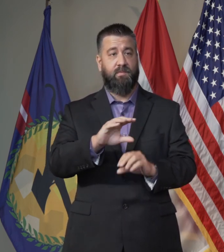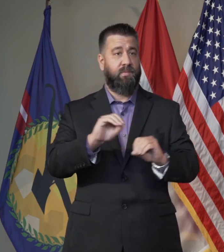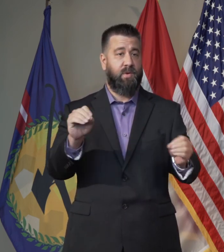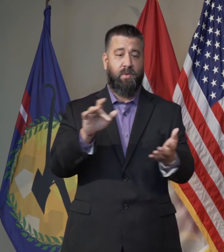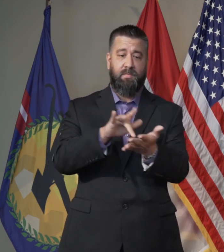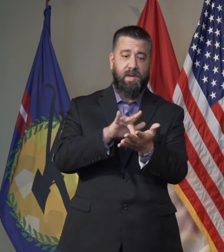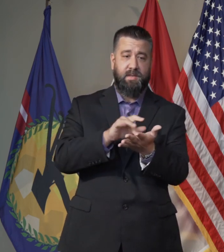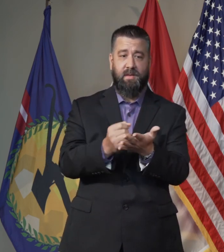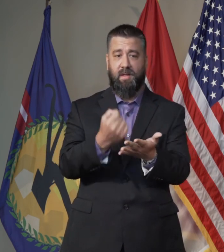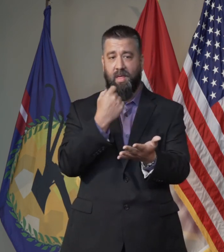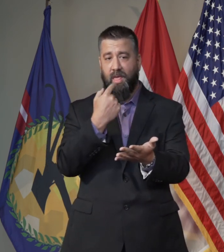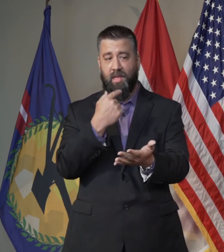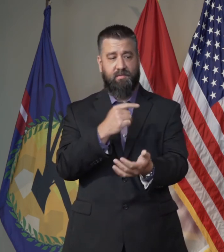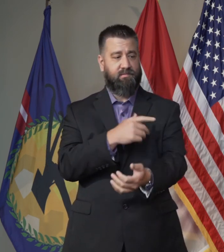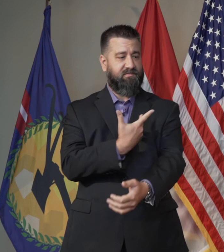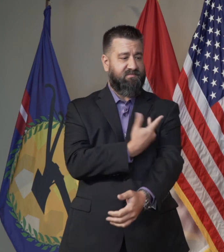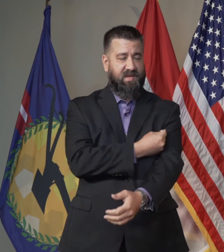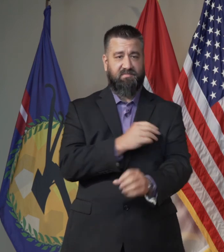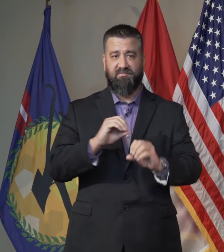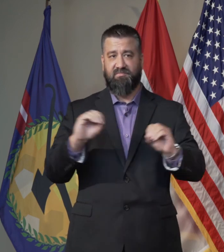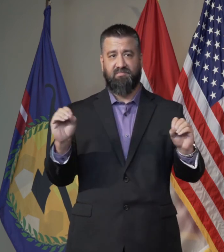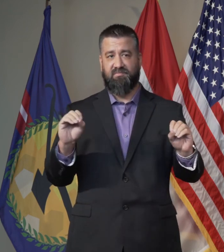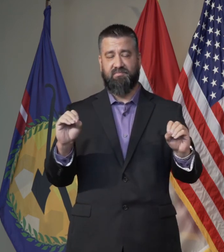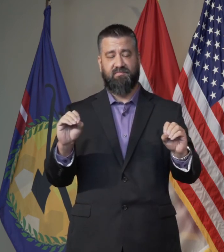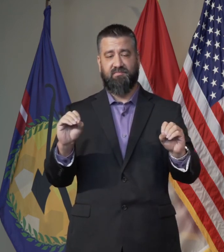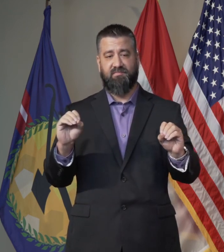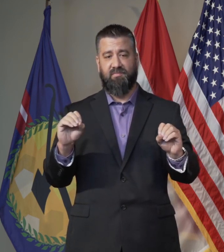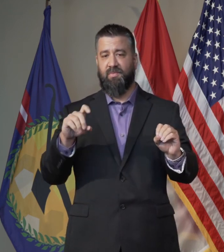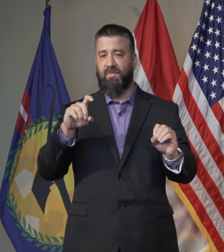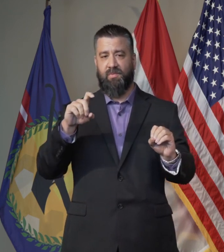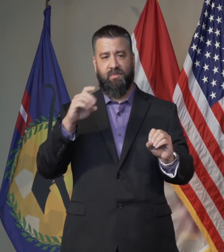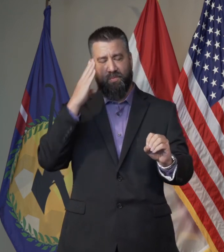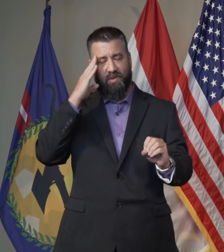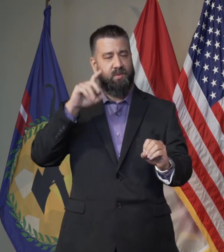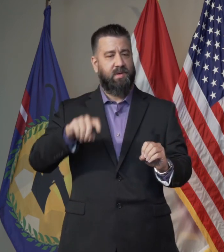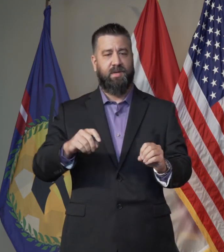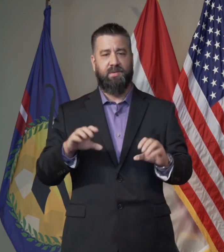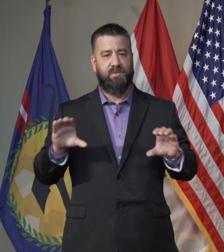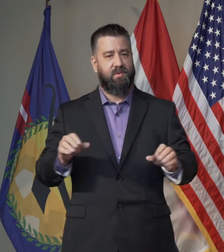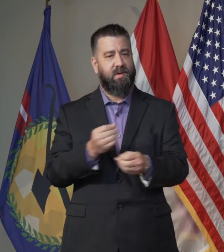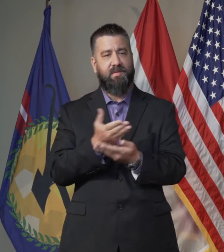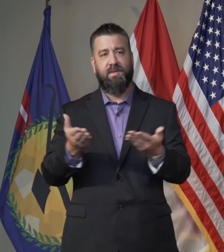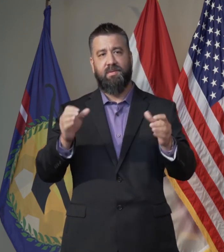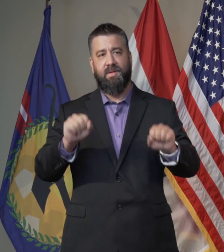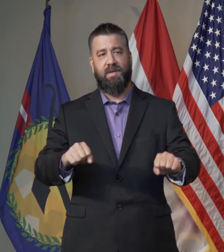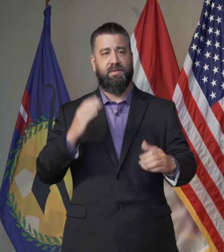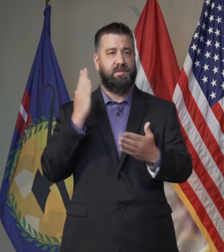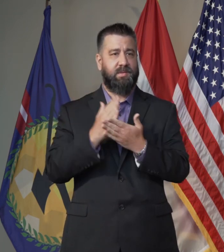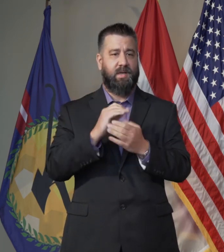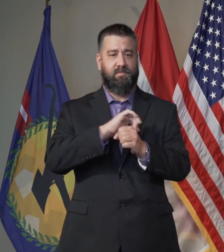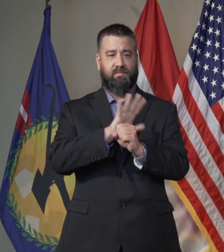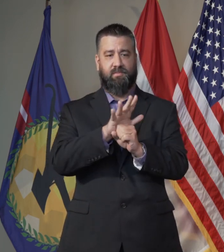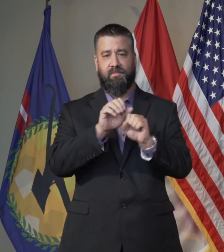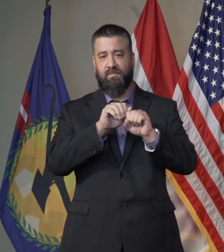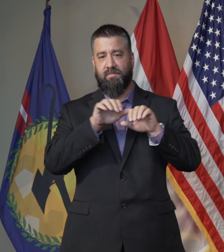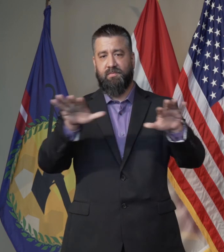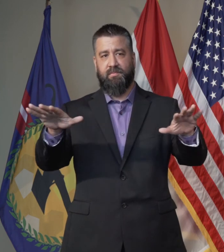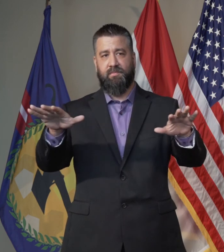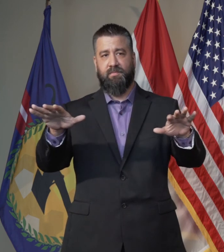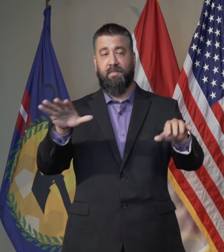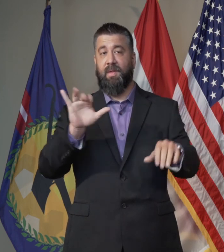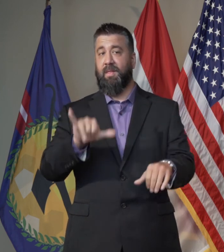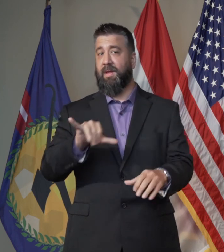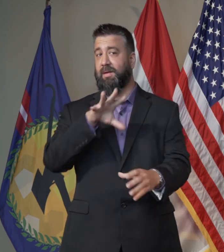had to use all the tools that were available to stop the spread. That includes a mandate of face